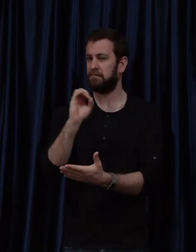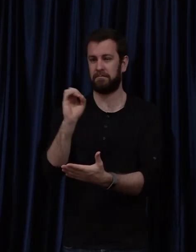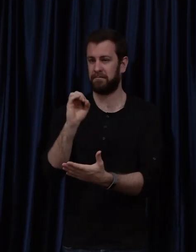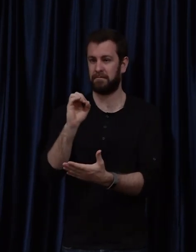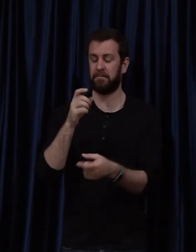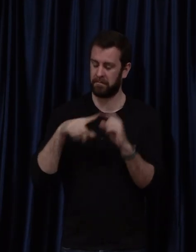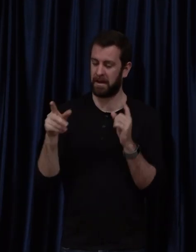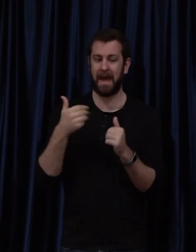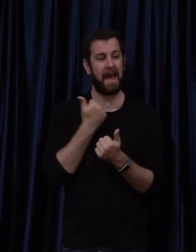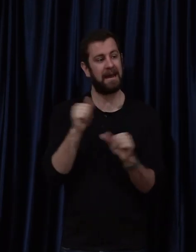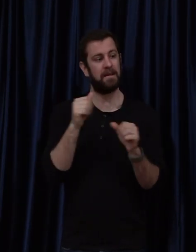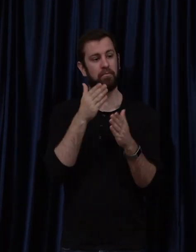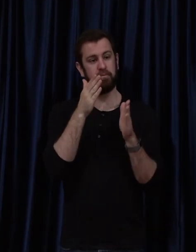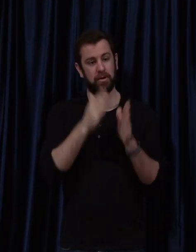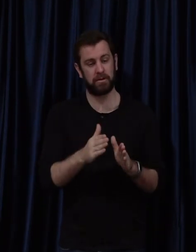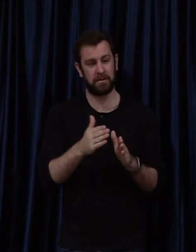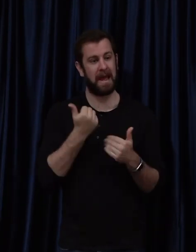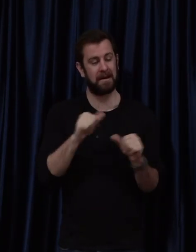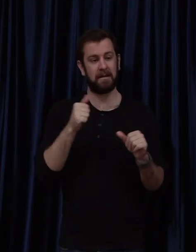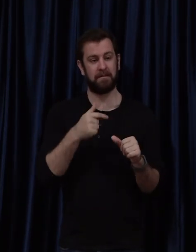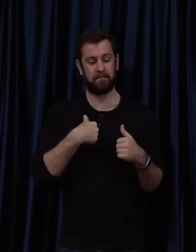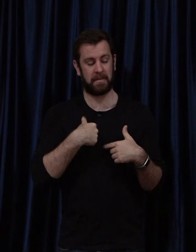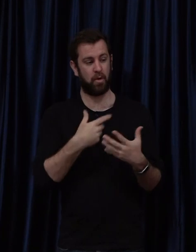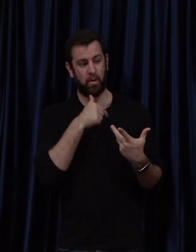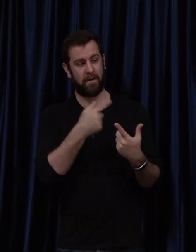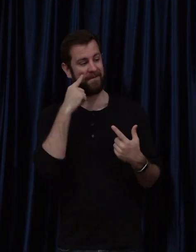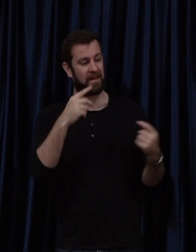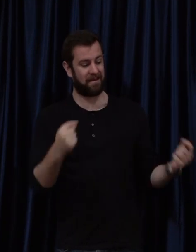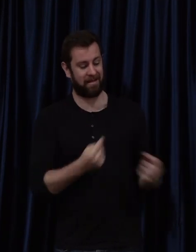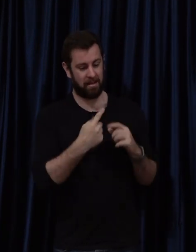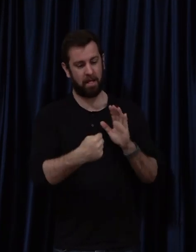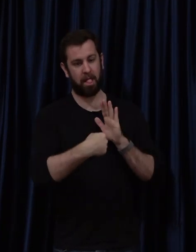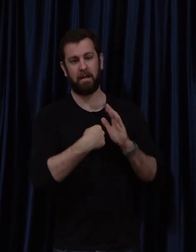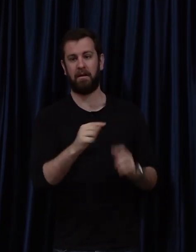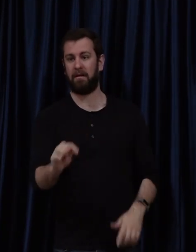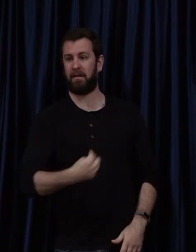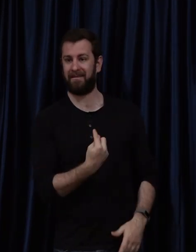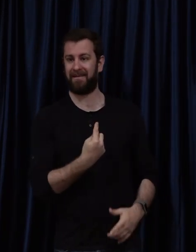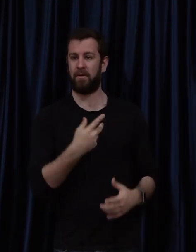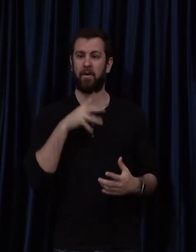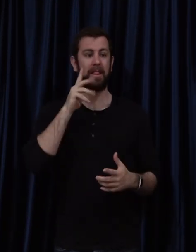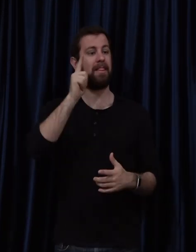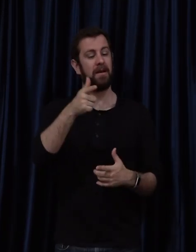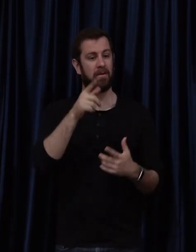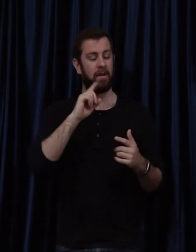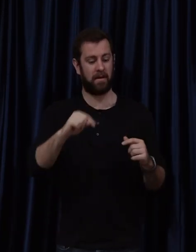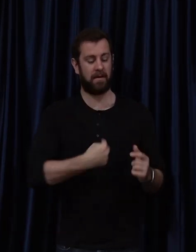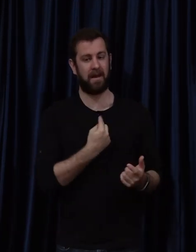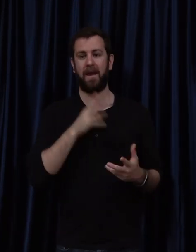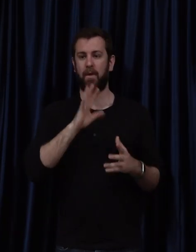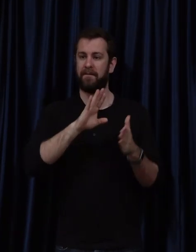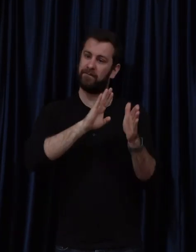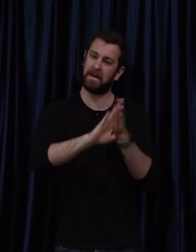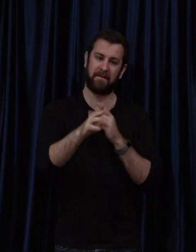is any person who's offended me, violated me, or insulted me, or will offend me or violate me, I have forgiven